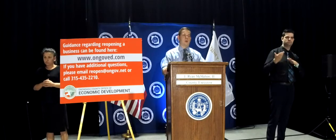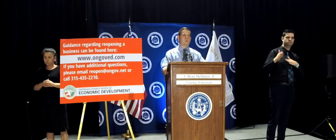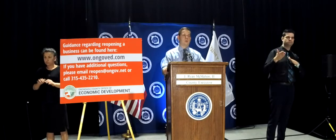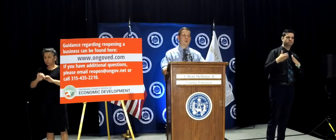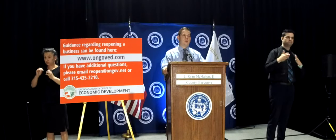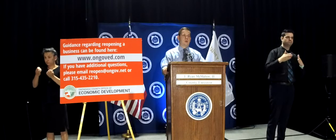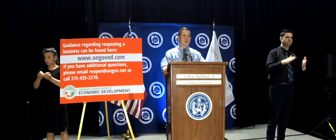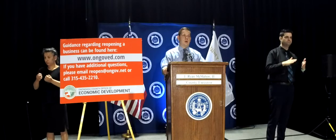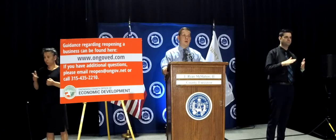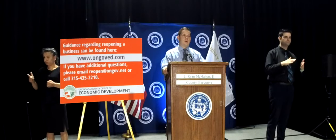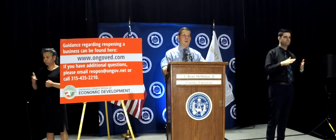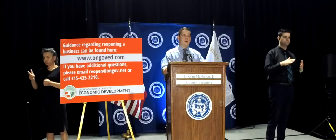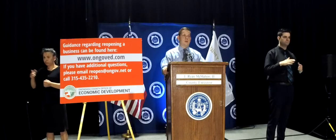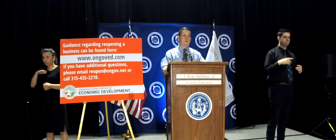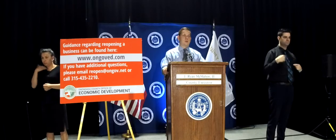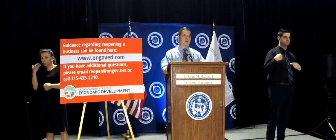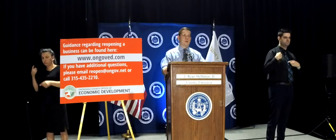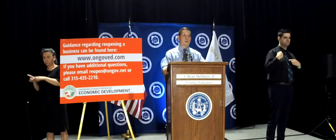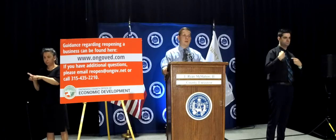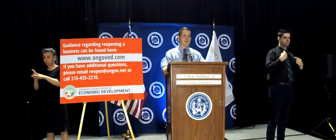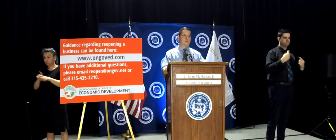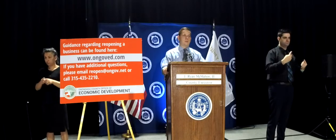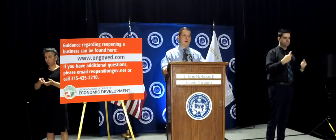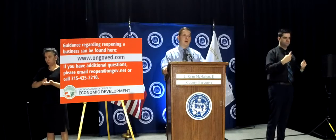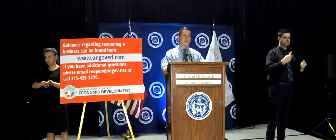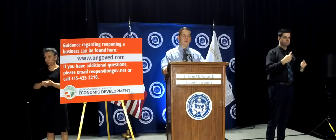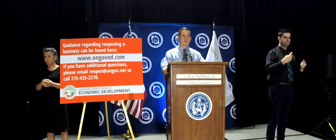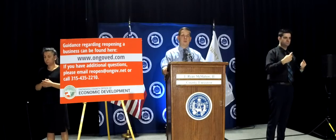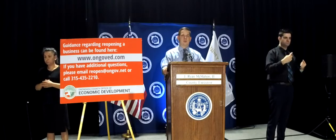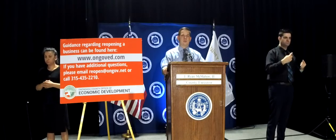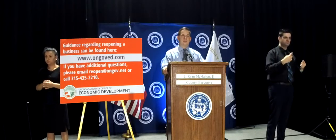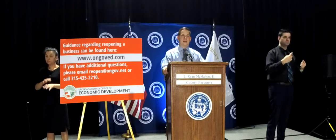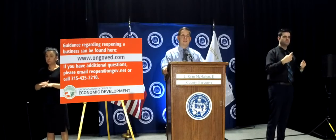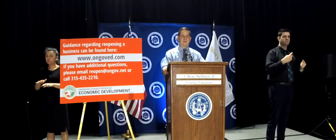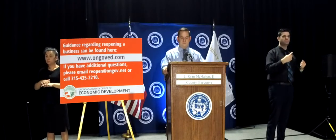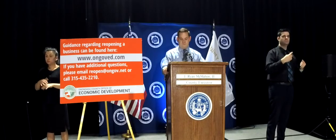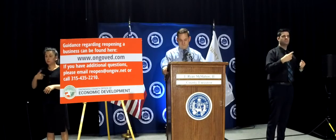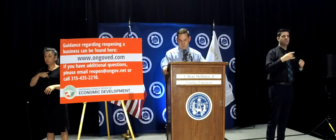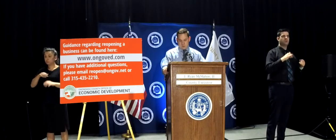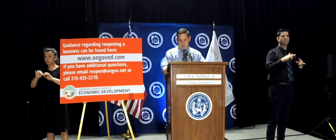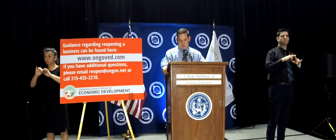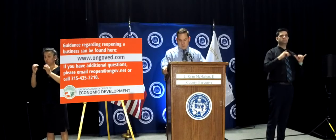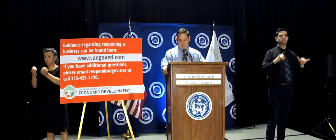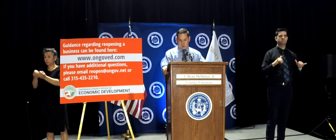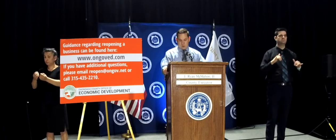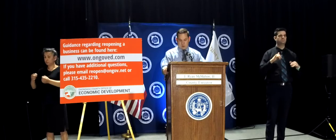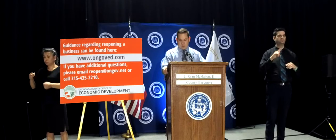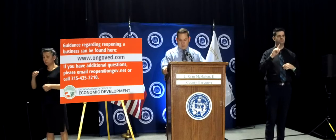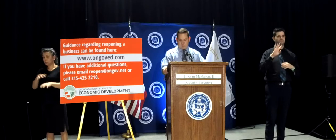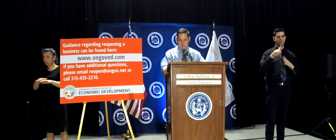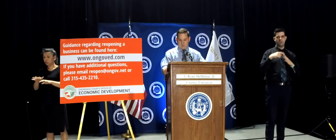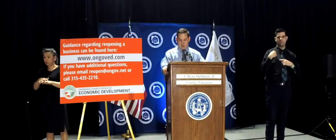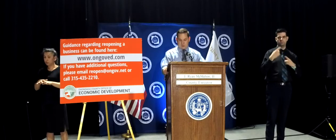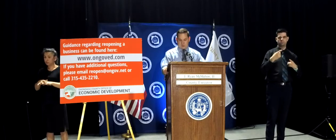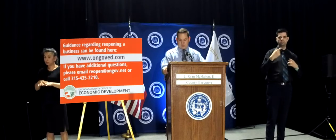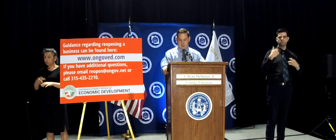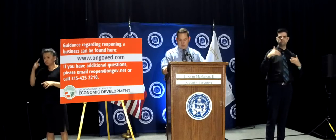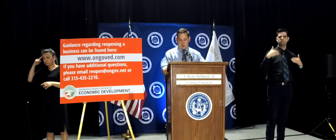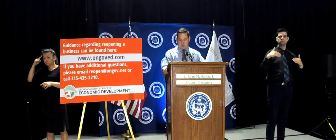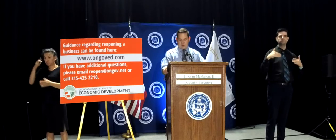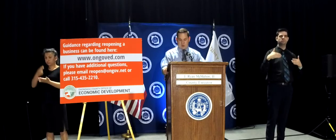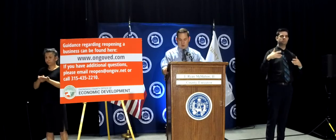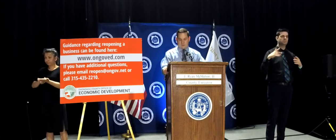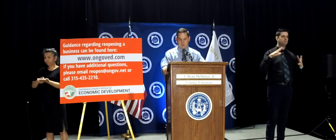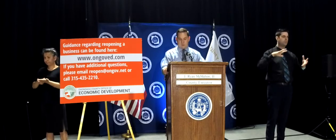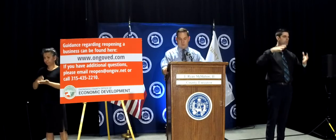as well, as certainly the mental health of the community is being tested. So we've lost, related